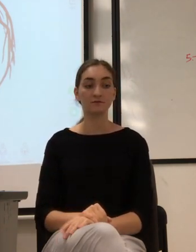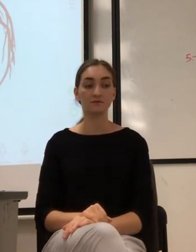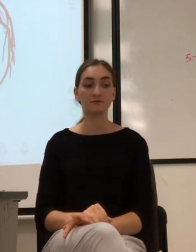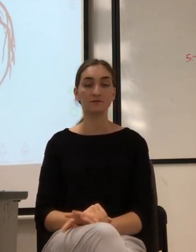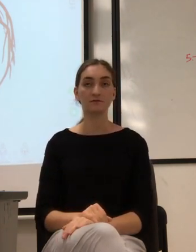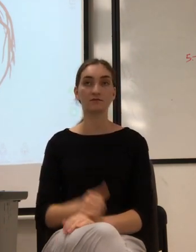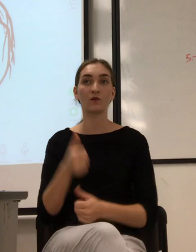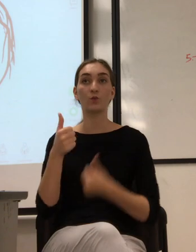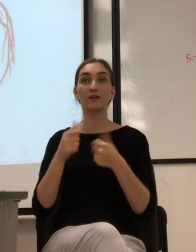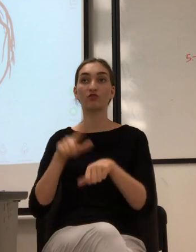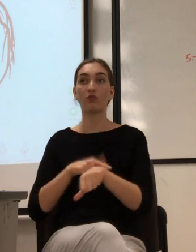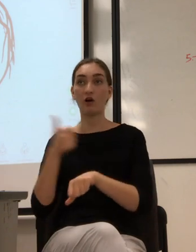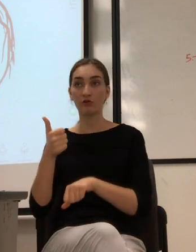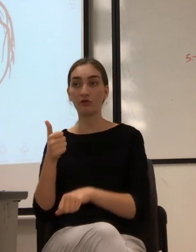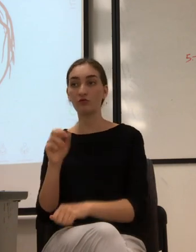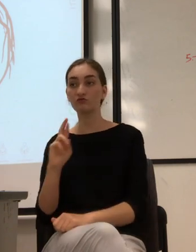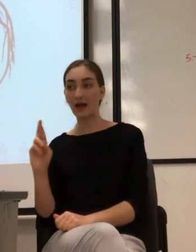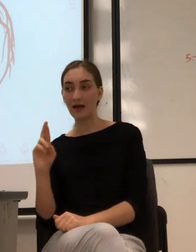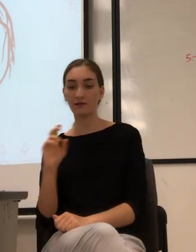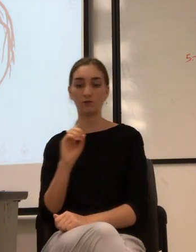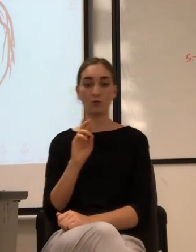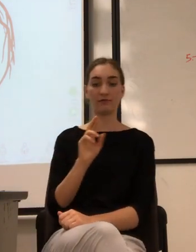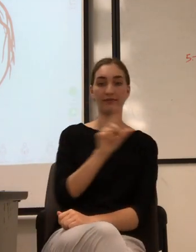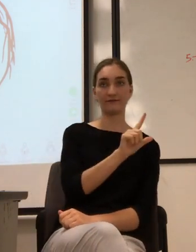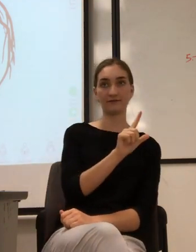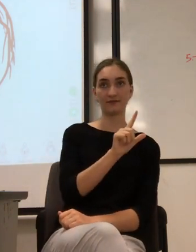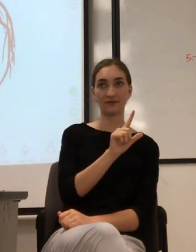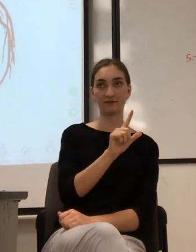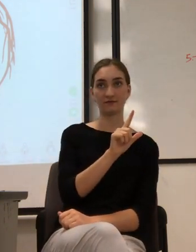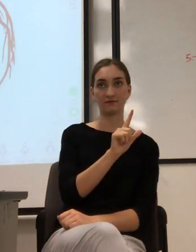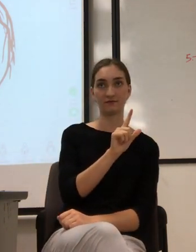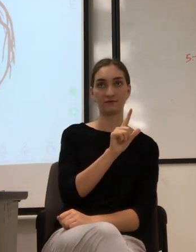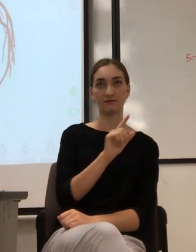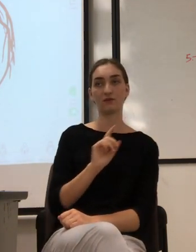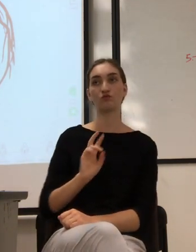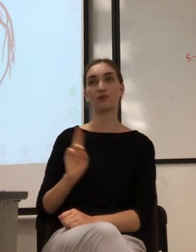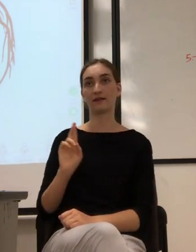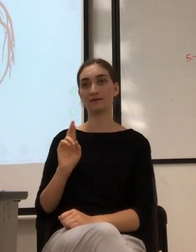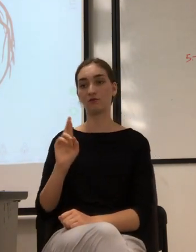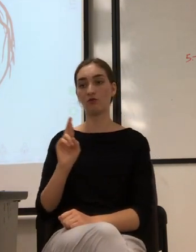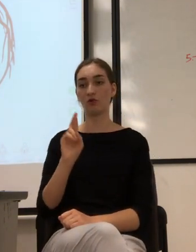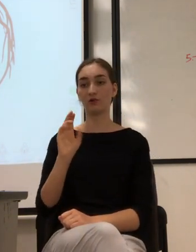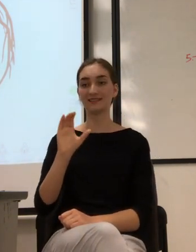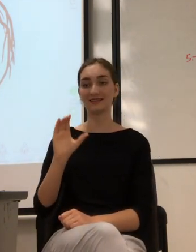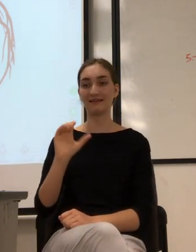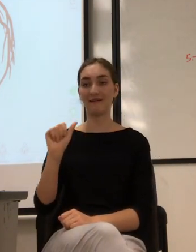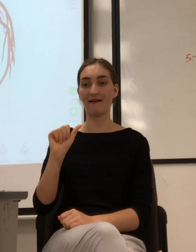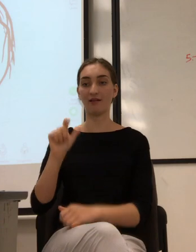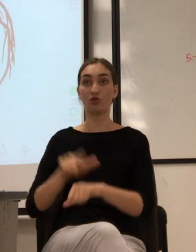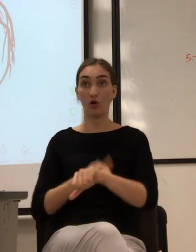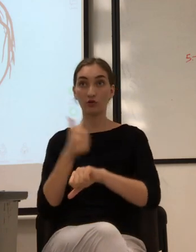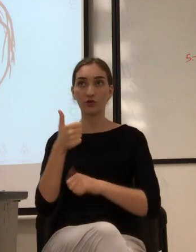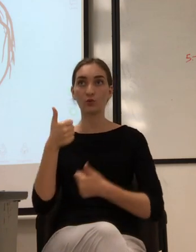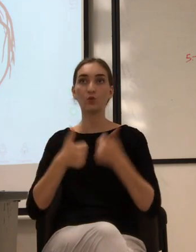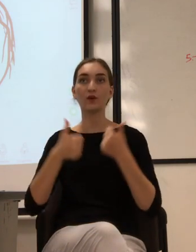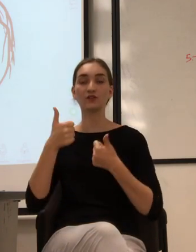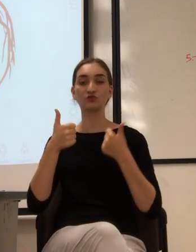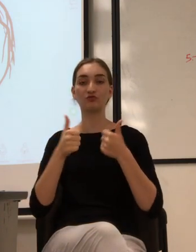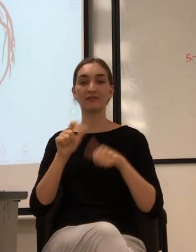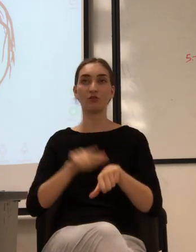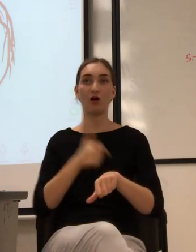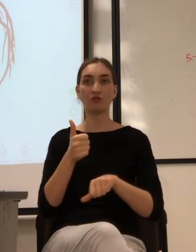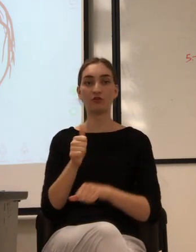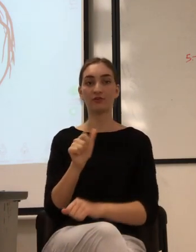So which one's longer, the one on the right or the one on the left? Right. Yeah, RCA is longer. I'm going to ask you one more time. Which one's